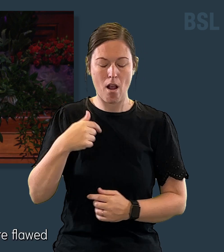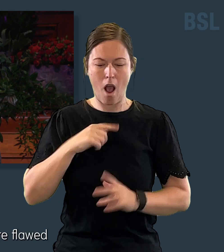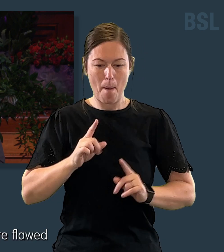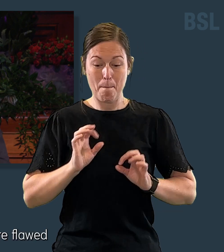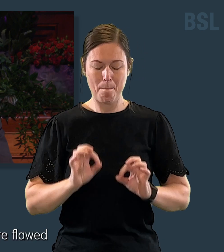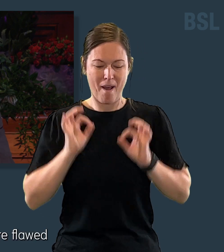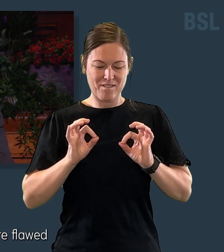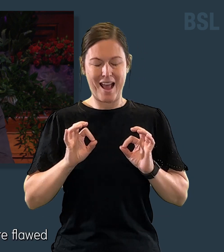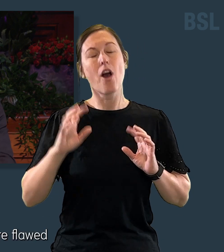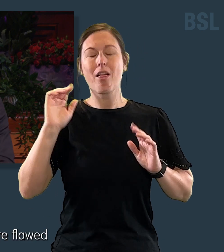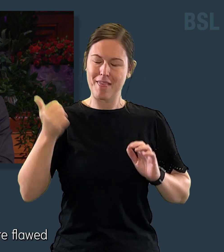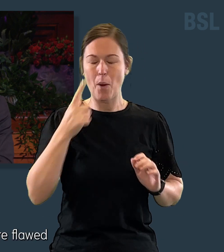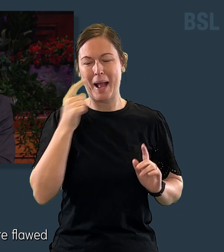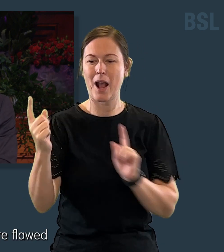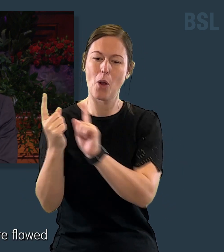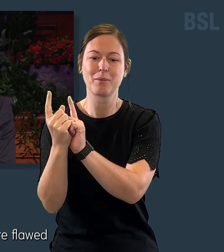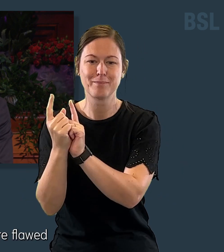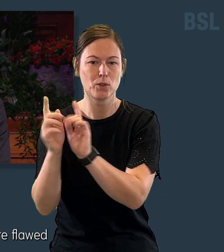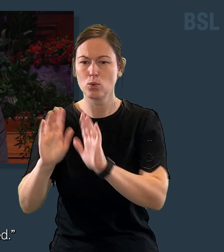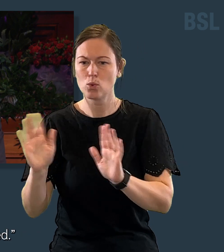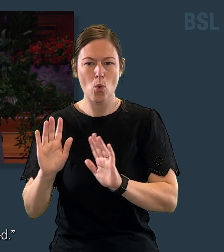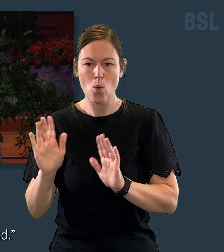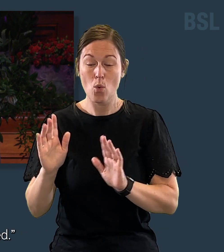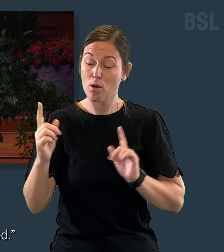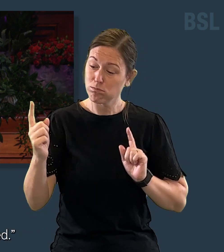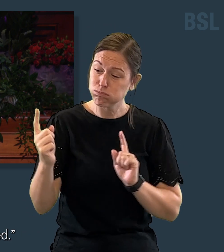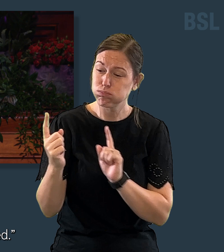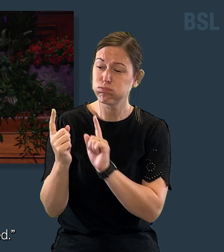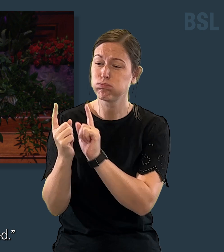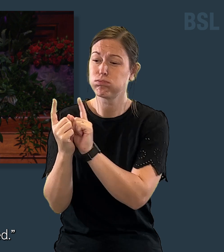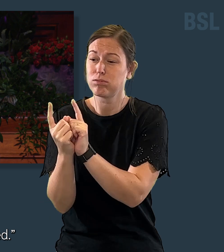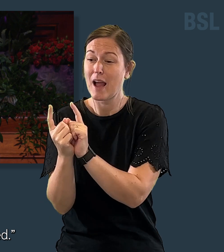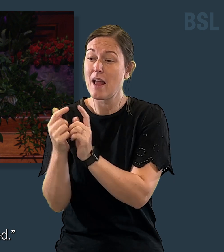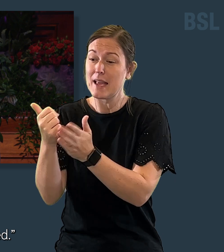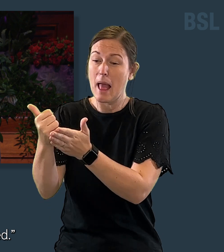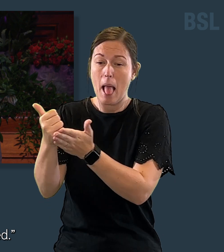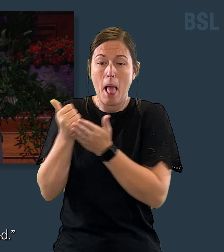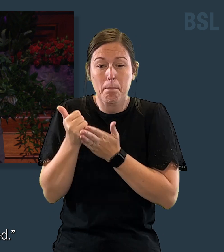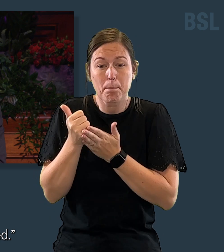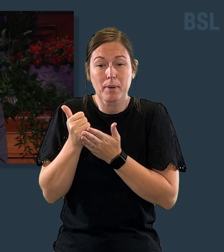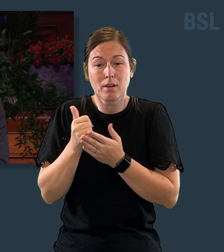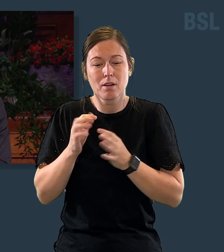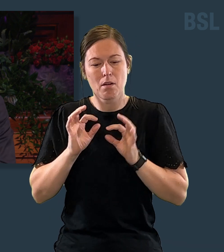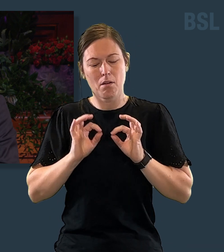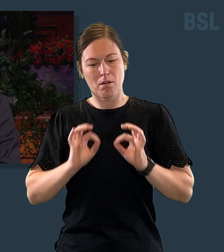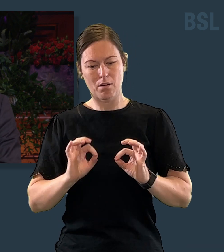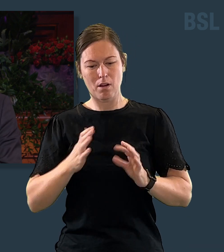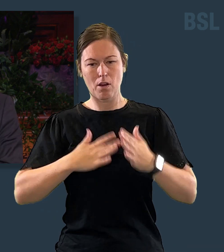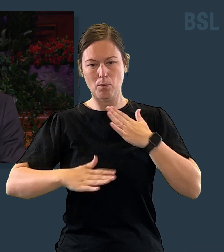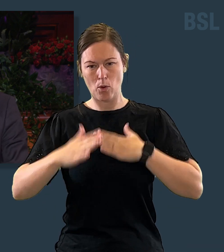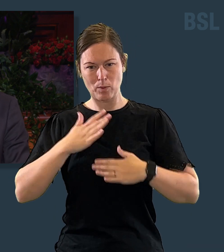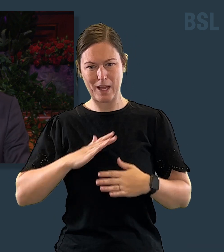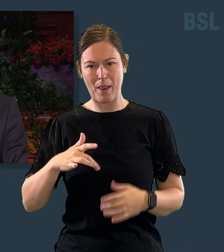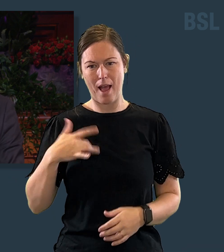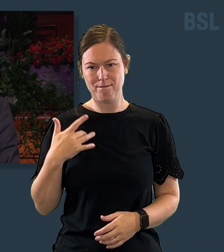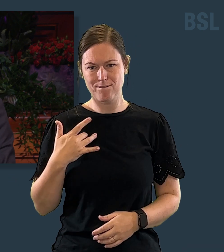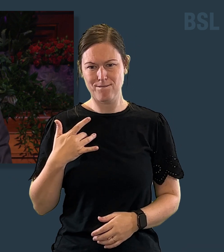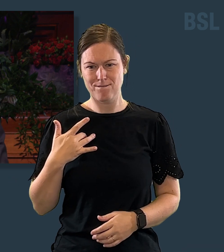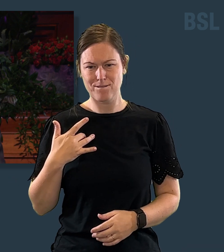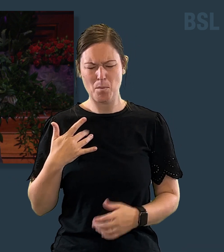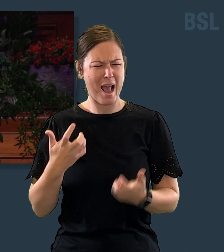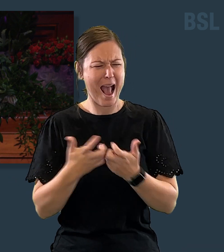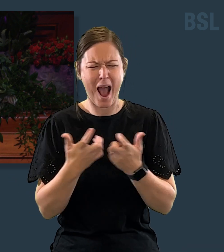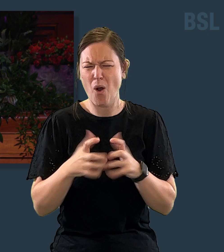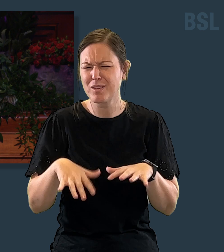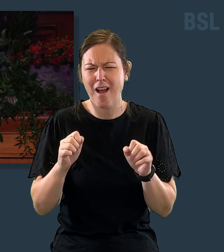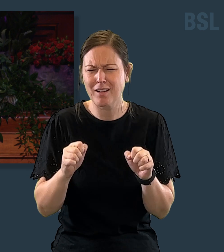perfect. We come to Him because we are flawed, and in Him we can be perfected. How do we begin exercising a